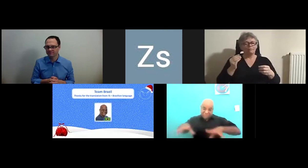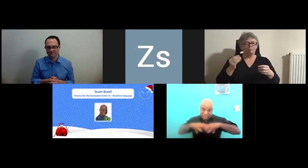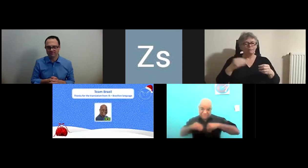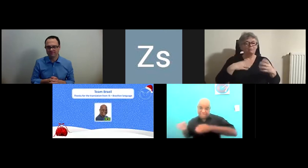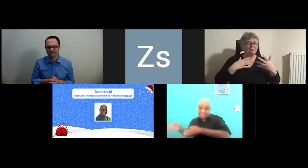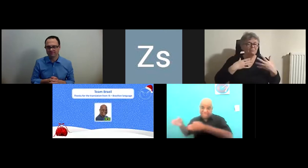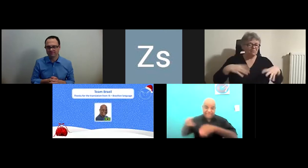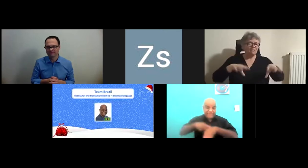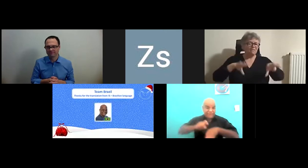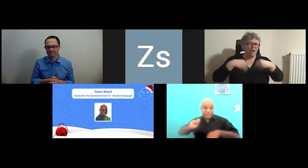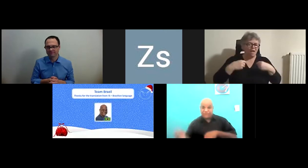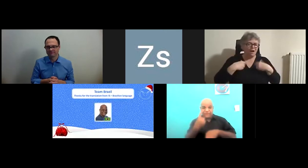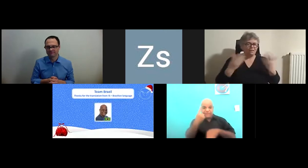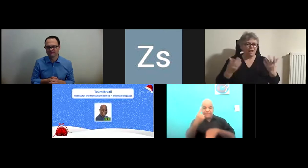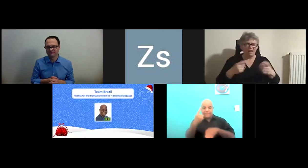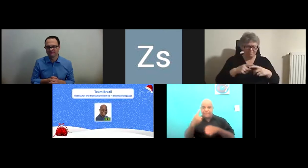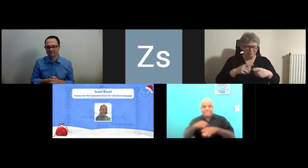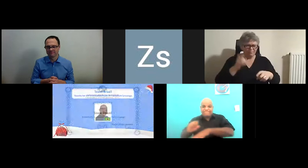Brazil saying...